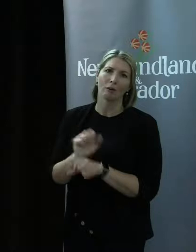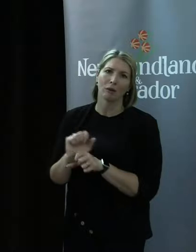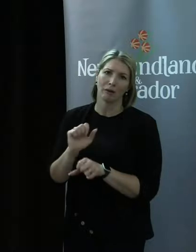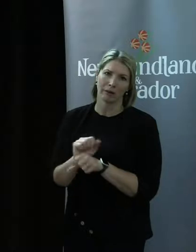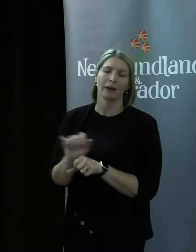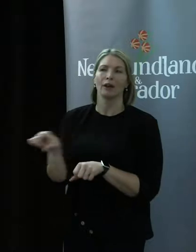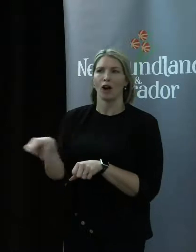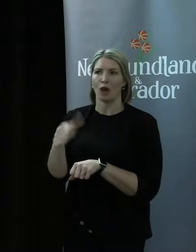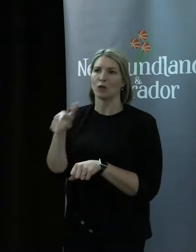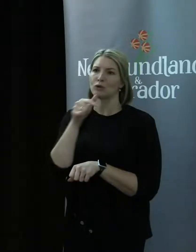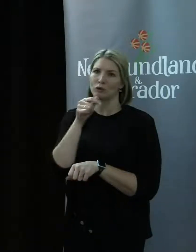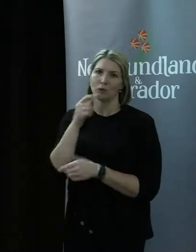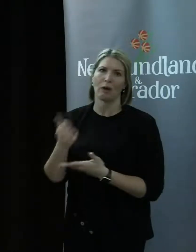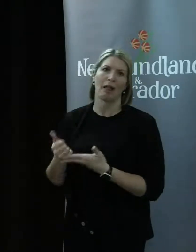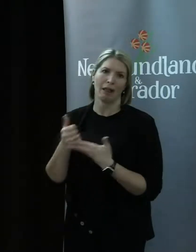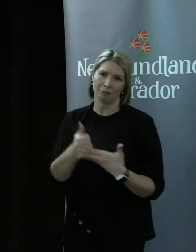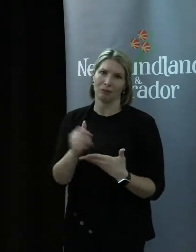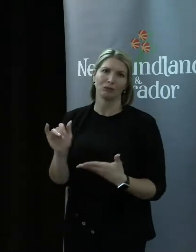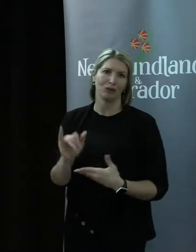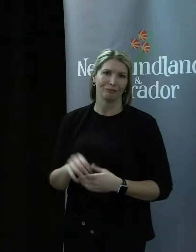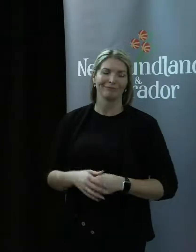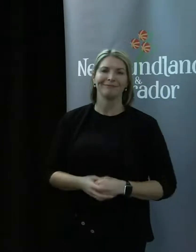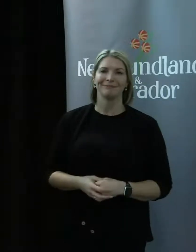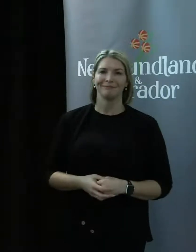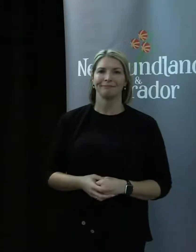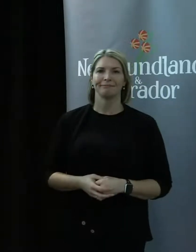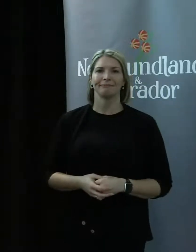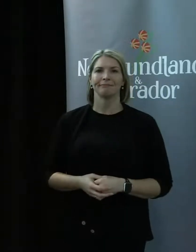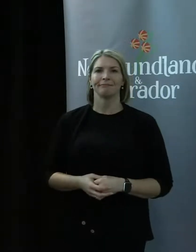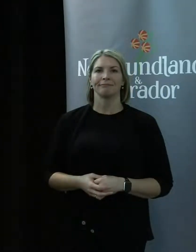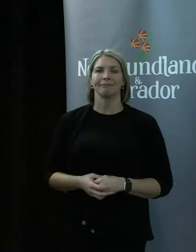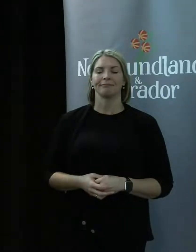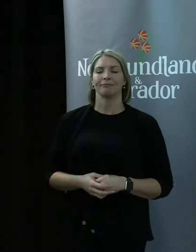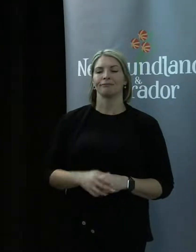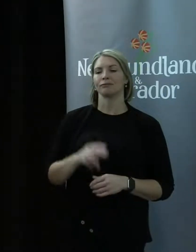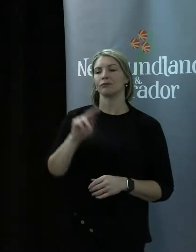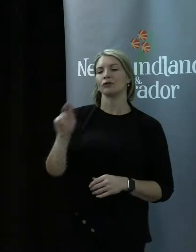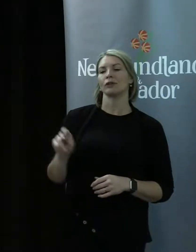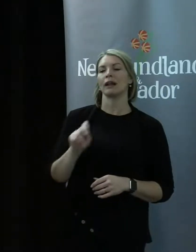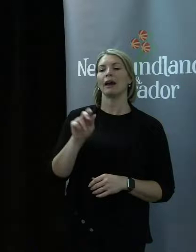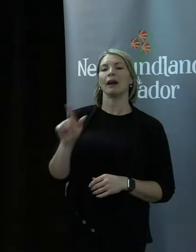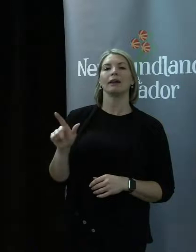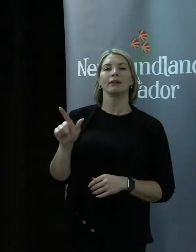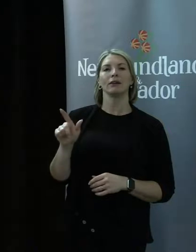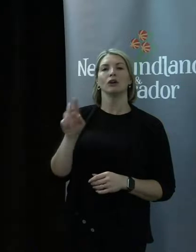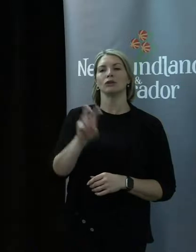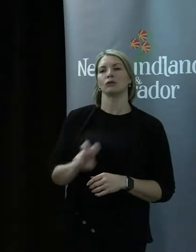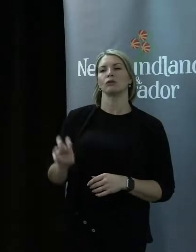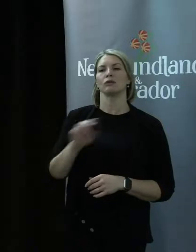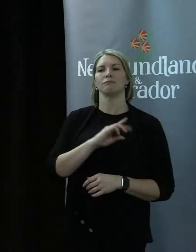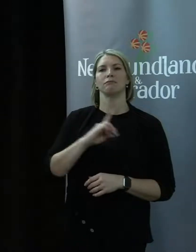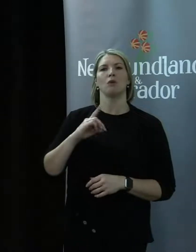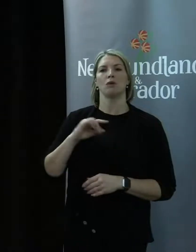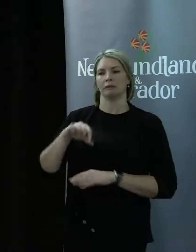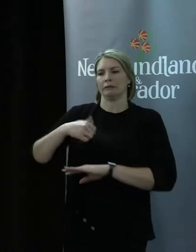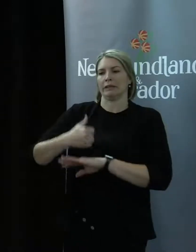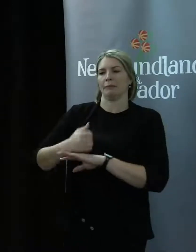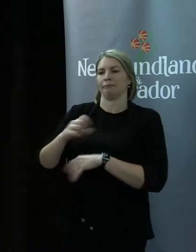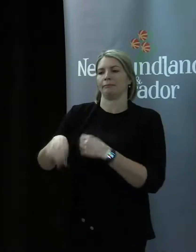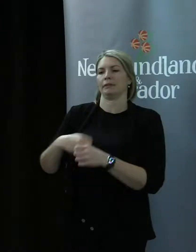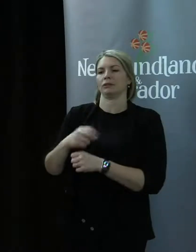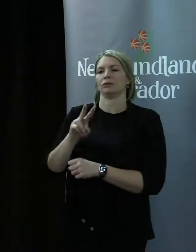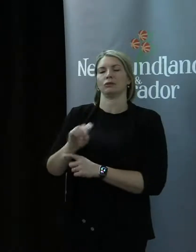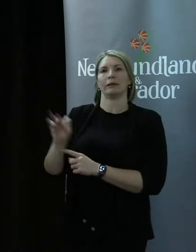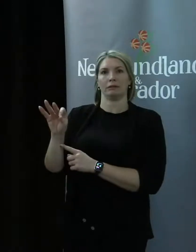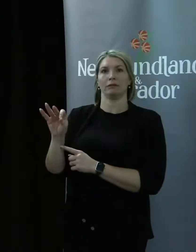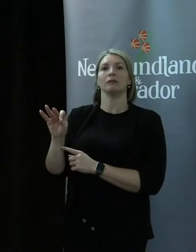who was part of it. The Newfoundland and Labrador Tourism Board was formed in 2009 to